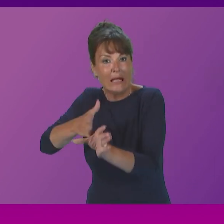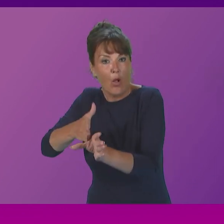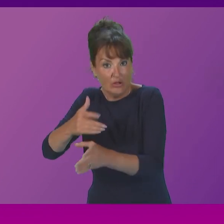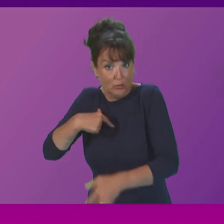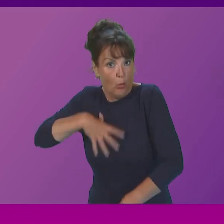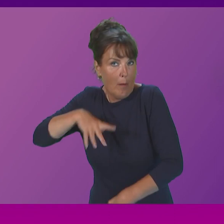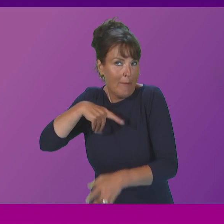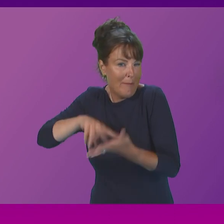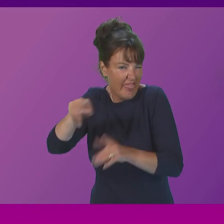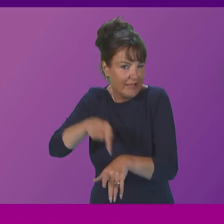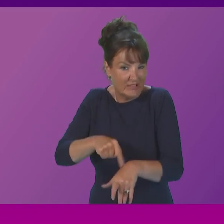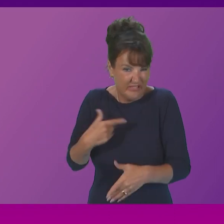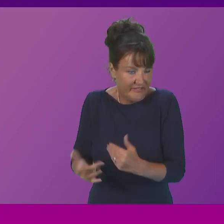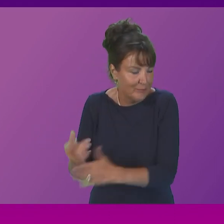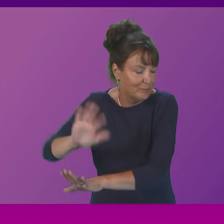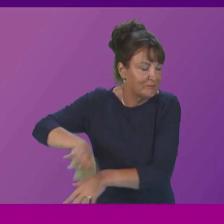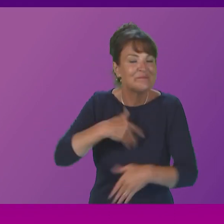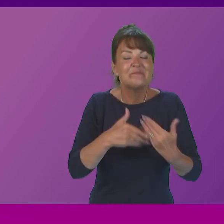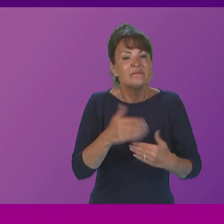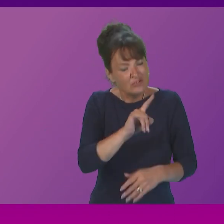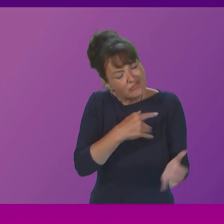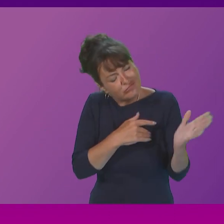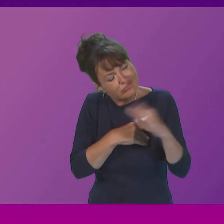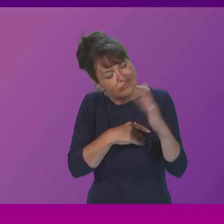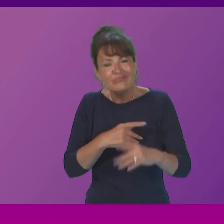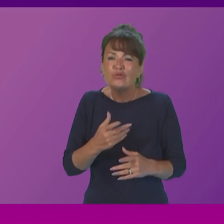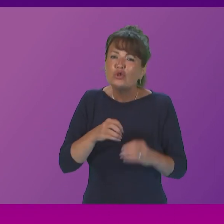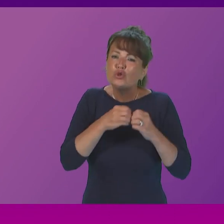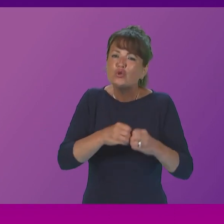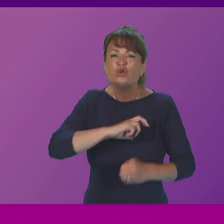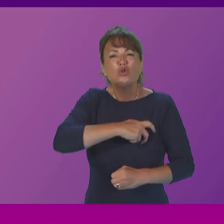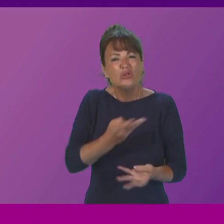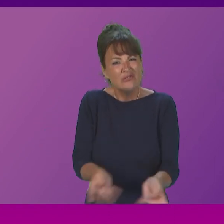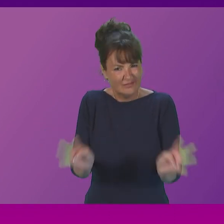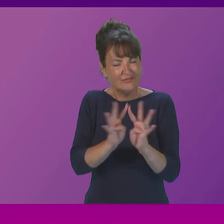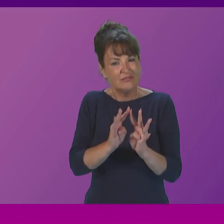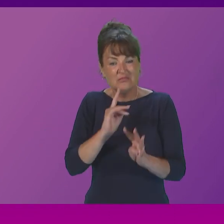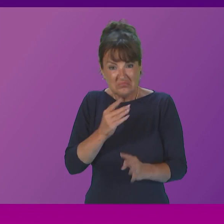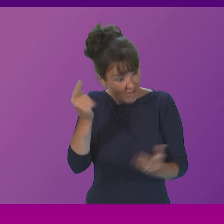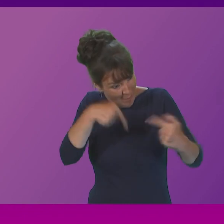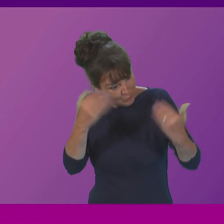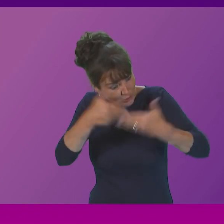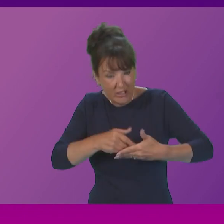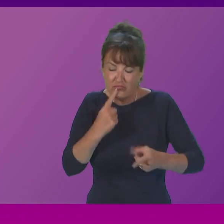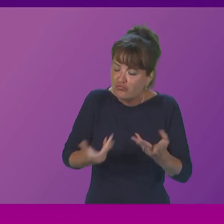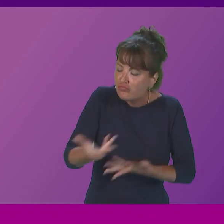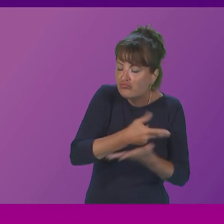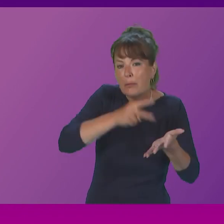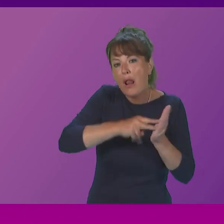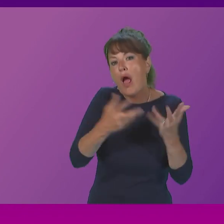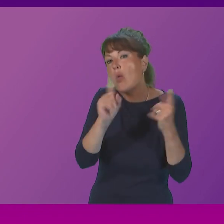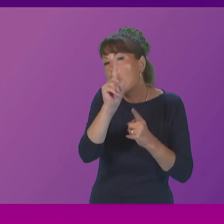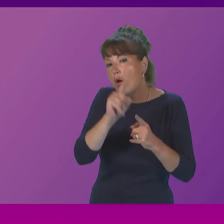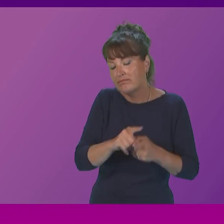happen. So she said, well, just come along to the student union tonight. We're discussing the plans for the revamp